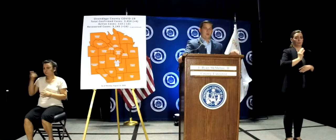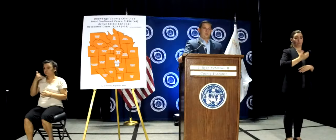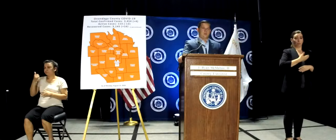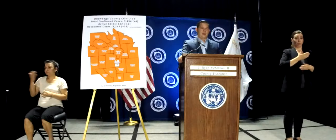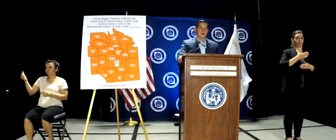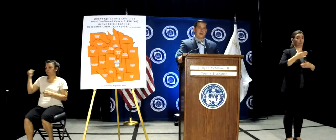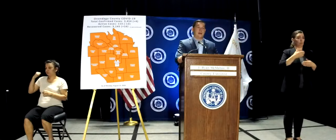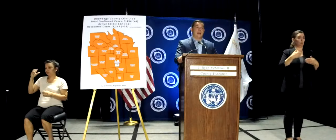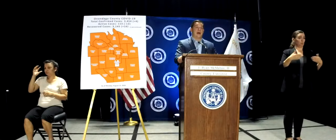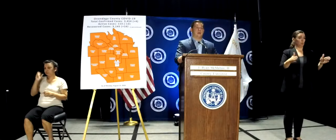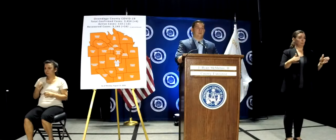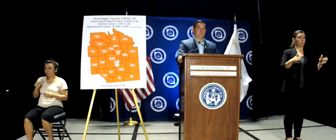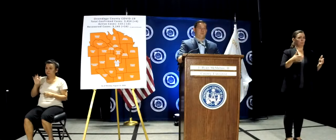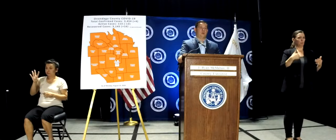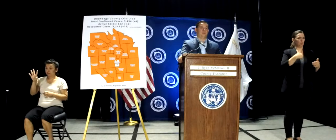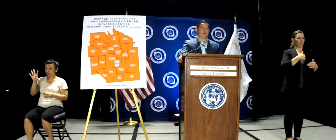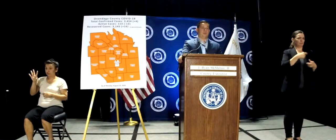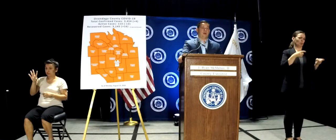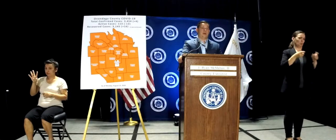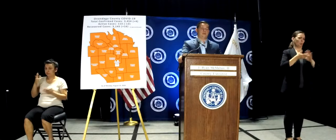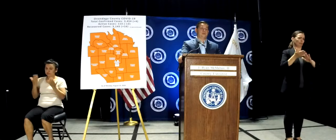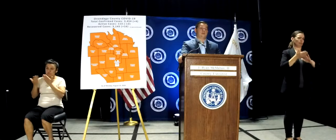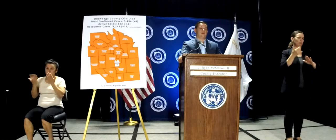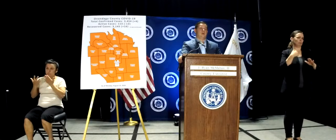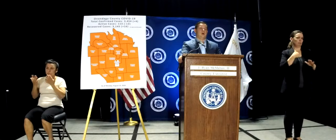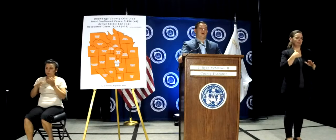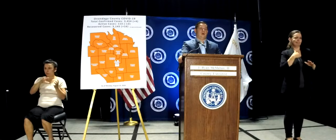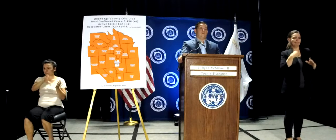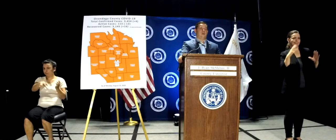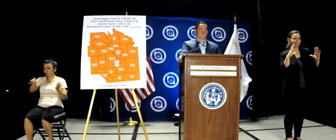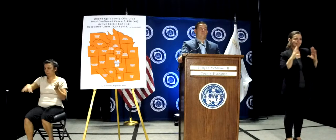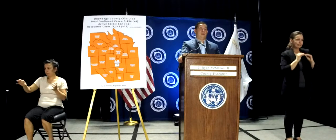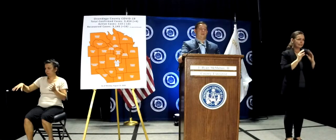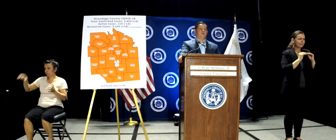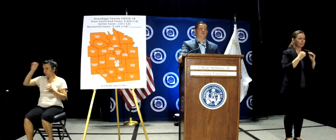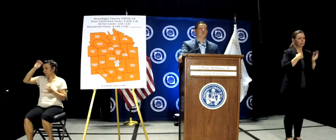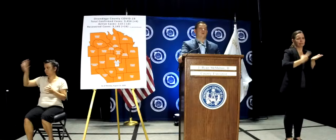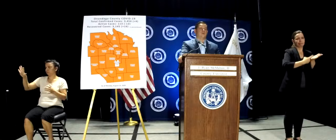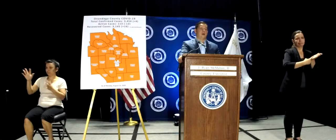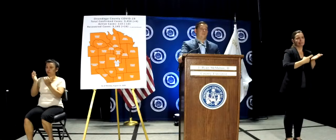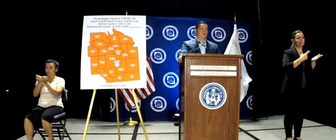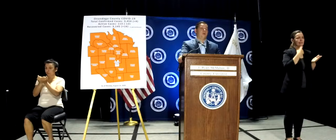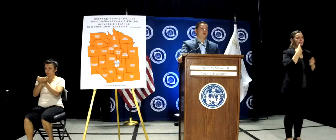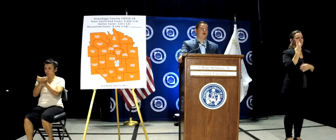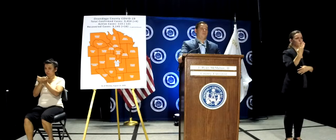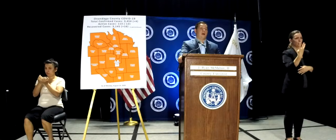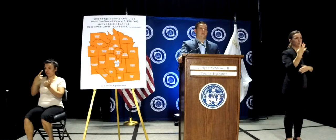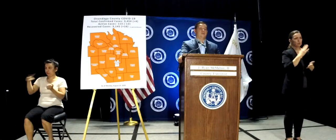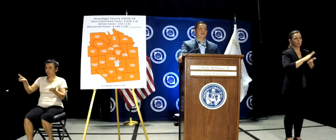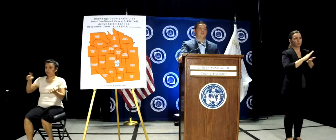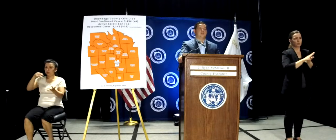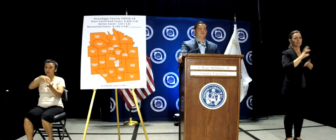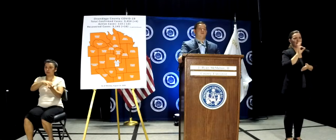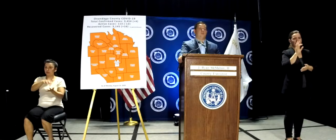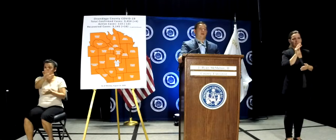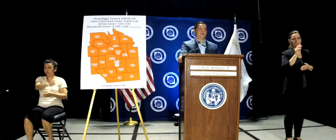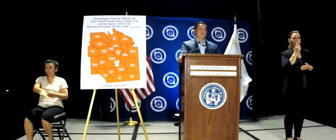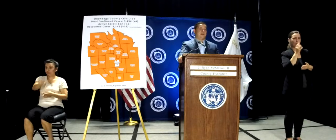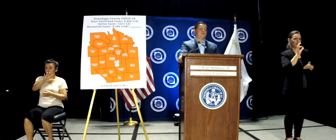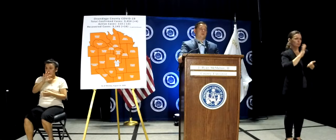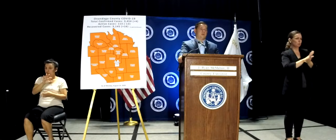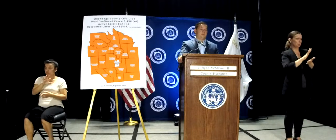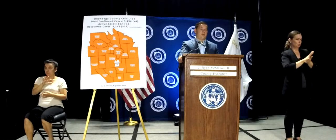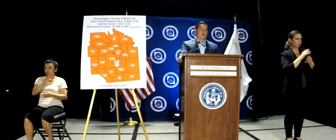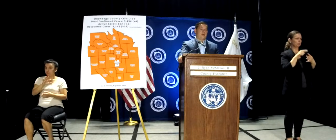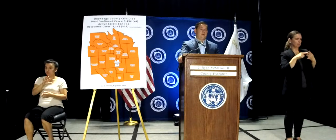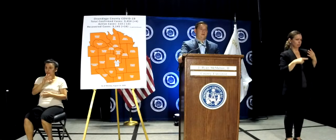York that had not put in their plans. Fayetteville Manlius was one of them. My understanding is Fayetteville Manlius